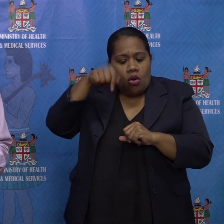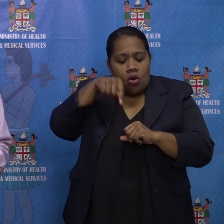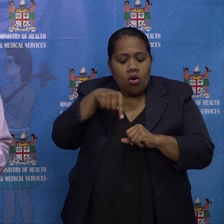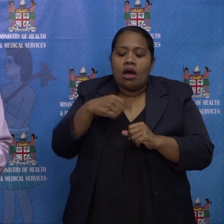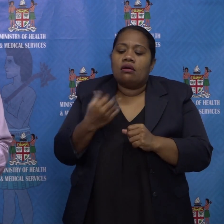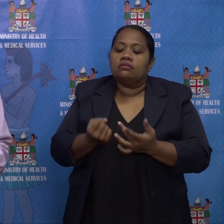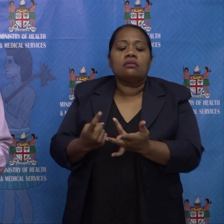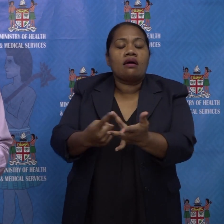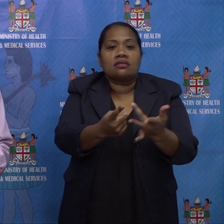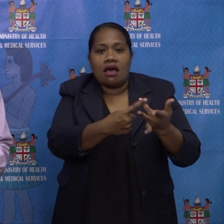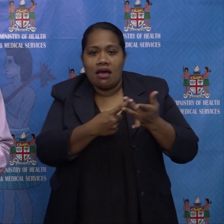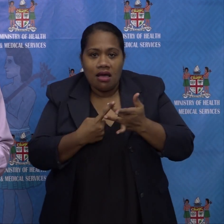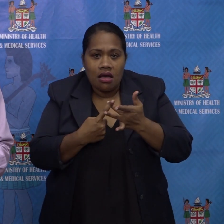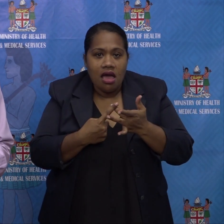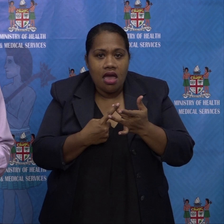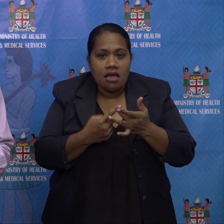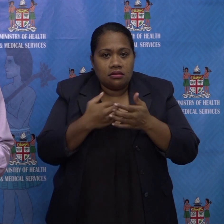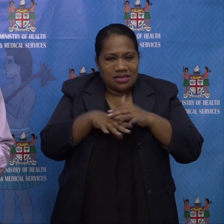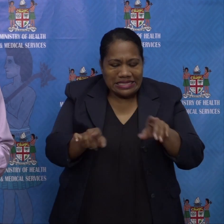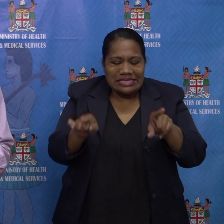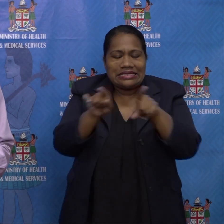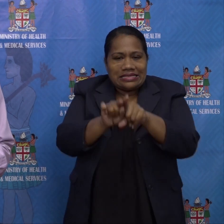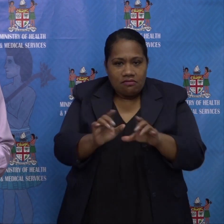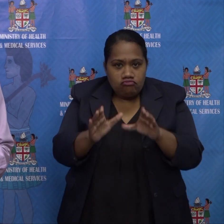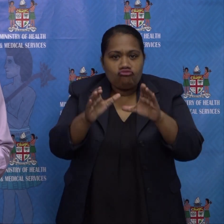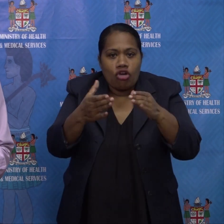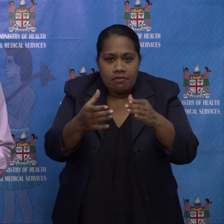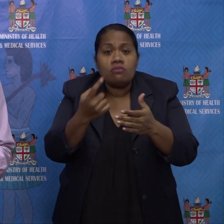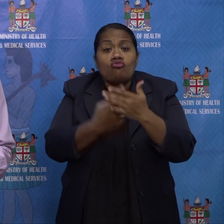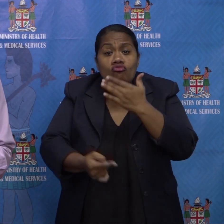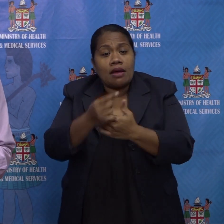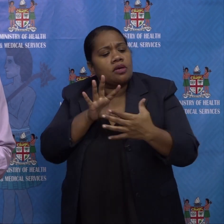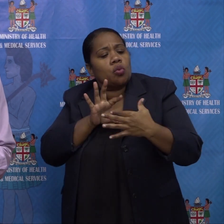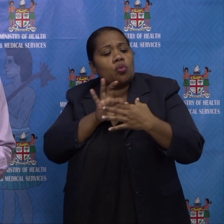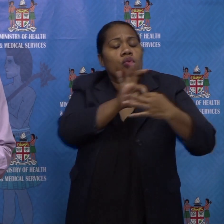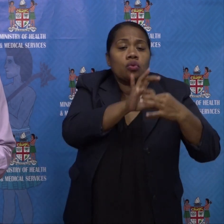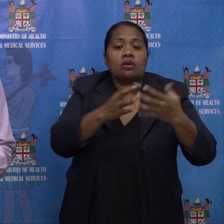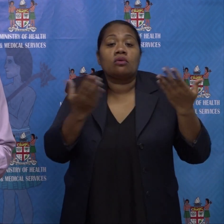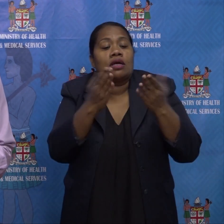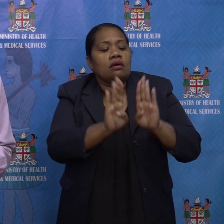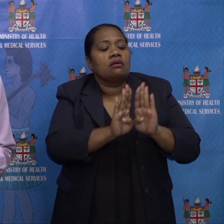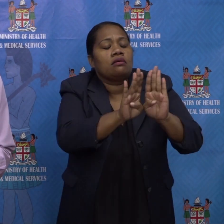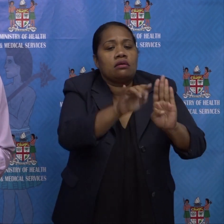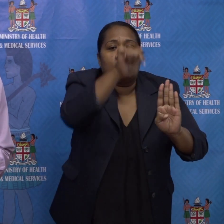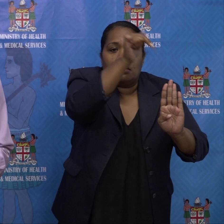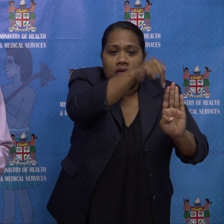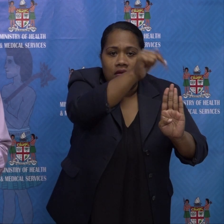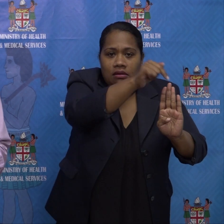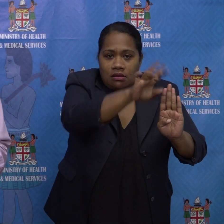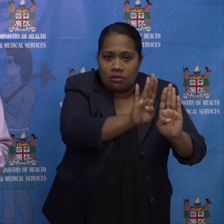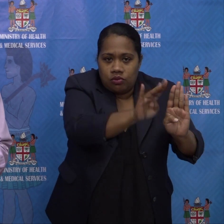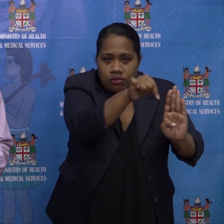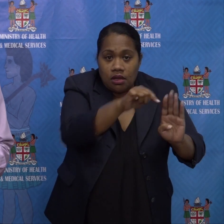others. And it is within the same cluster that links back to the border quarantine facility. While this genetic link is